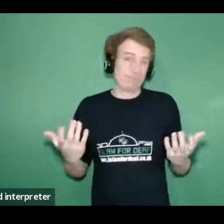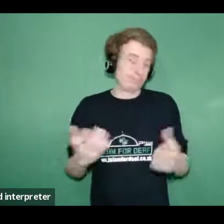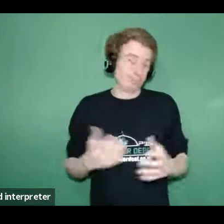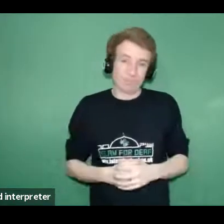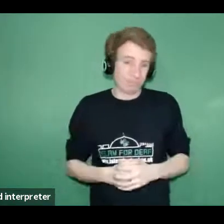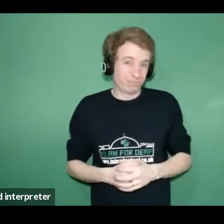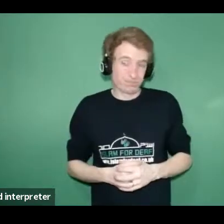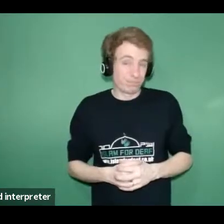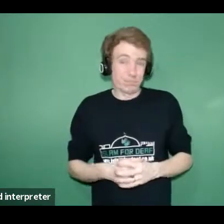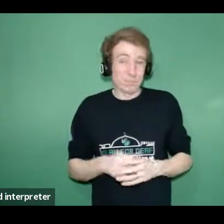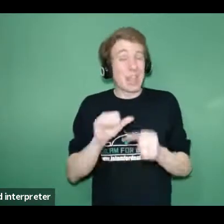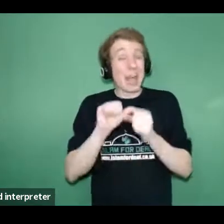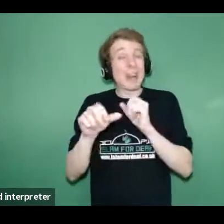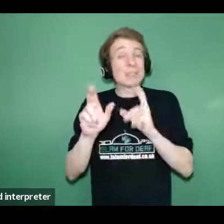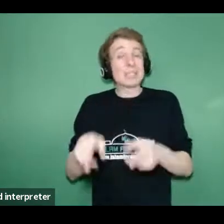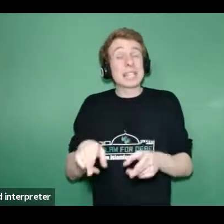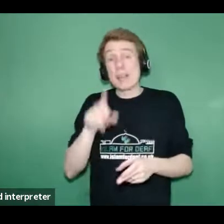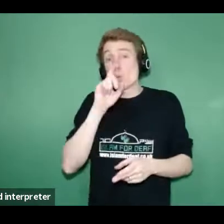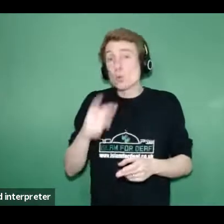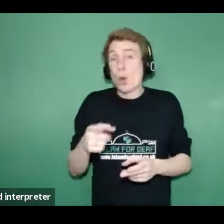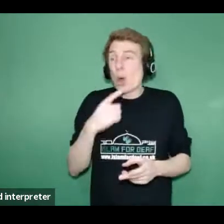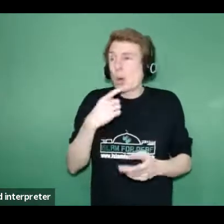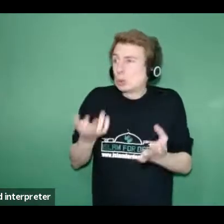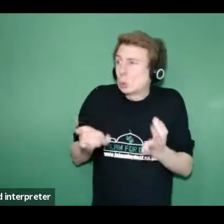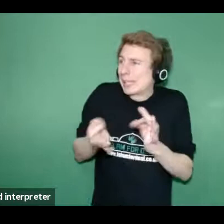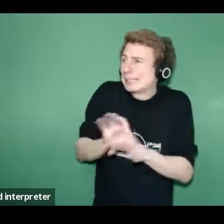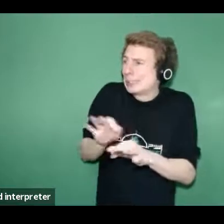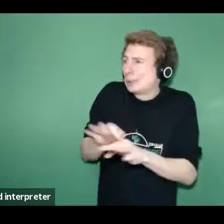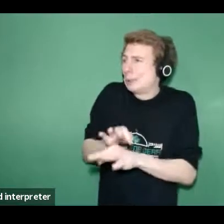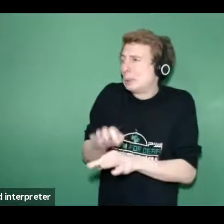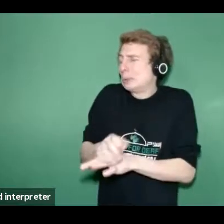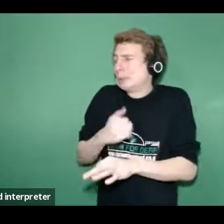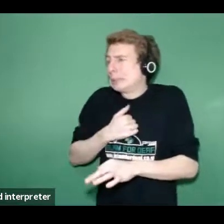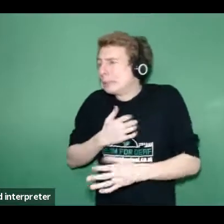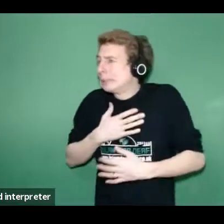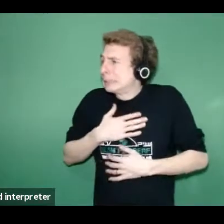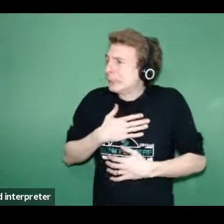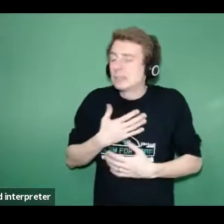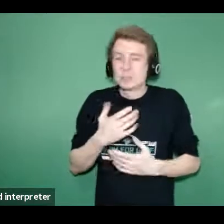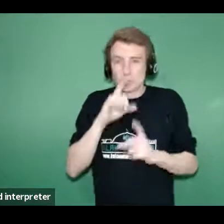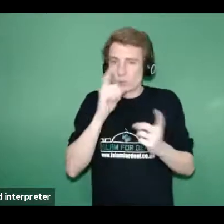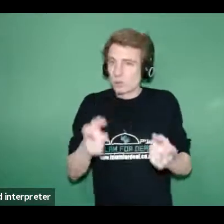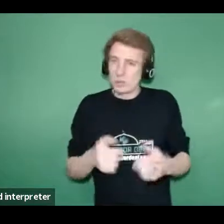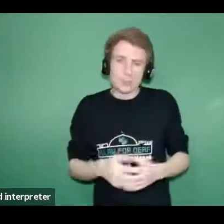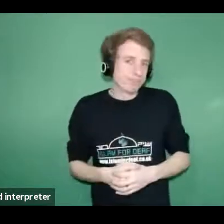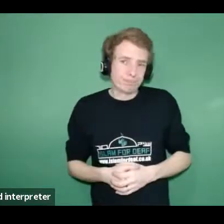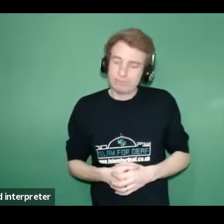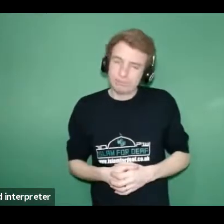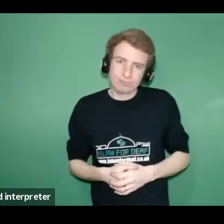die. So the individual should prepare themselves for the jaza, for the